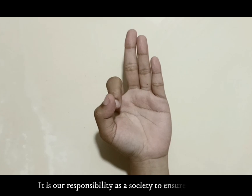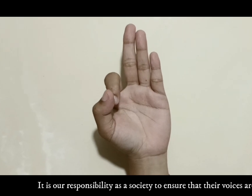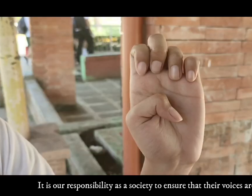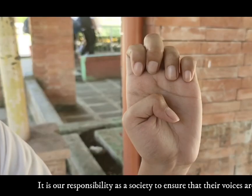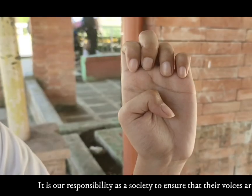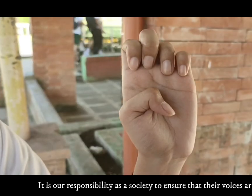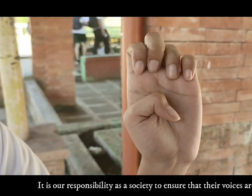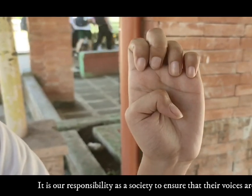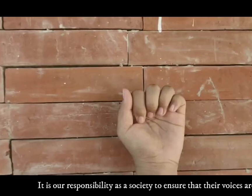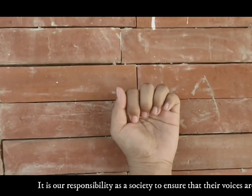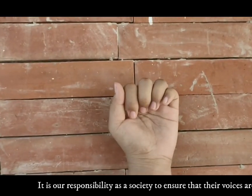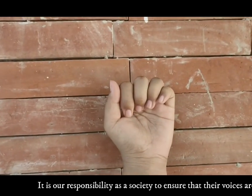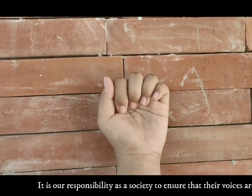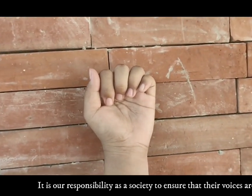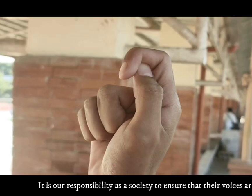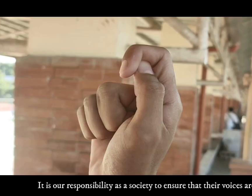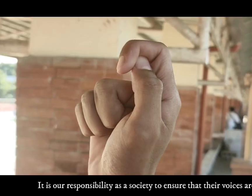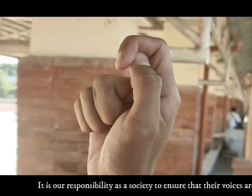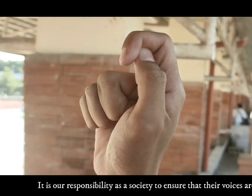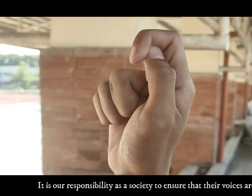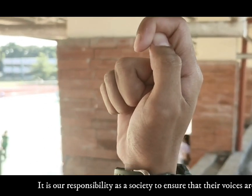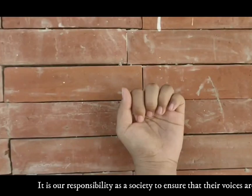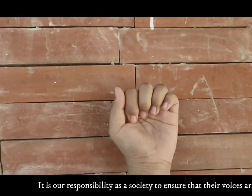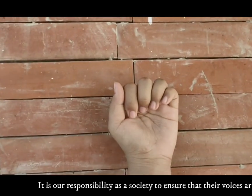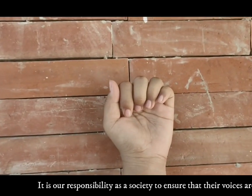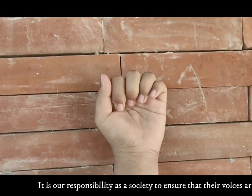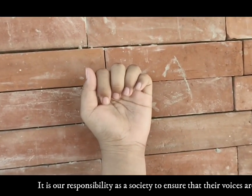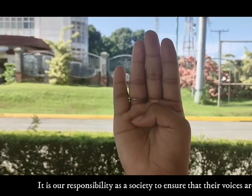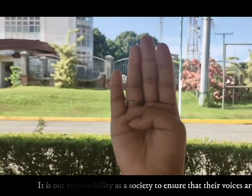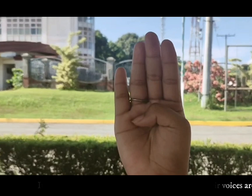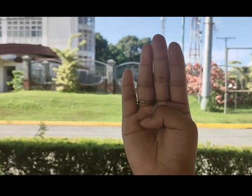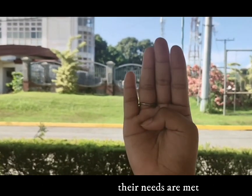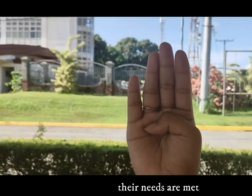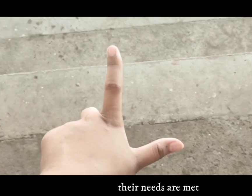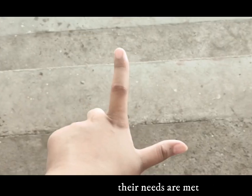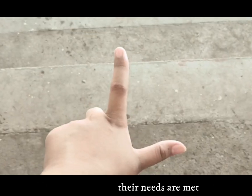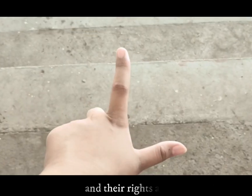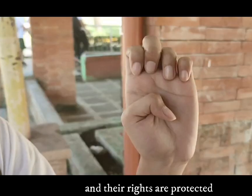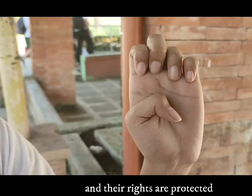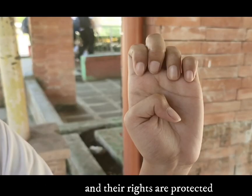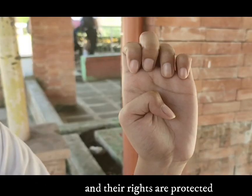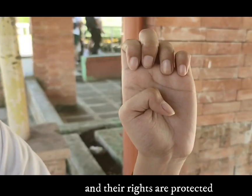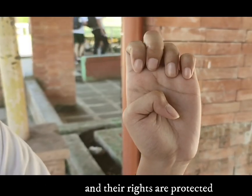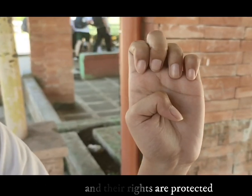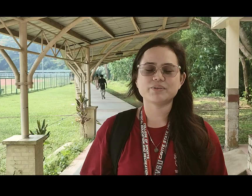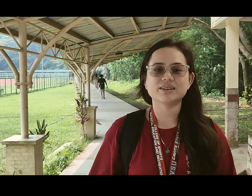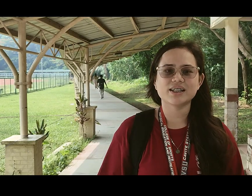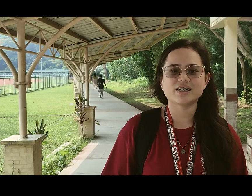is our responsibility as a society to ensure that their voices are heard, their needs are met, and their rights are protected. Pag naririnig mo yung deaf, unang pumapasok sa isip